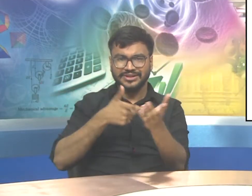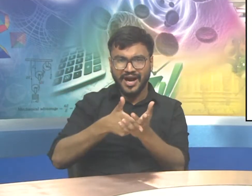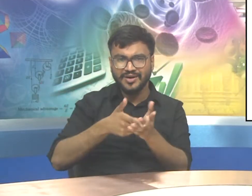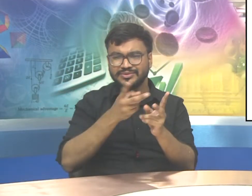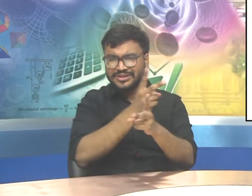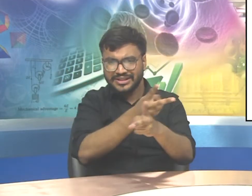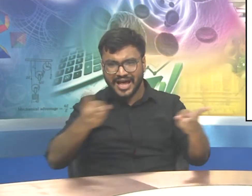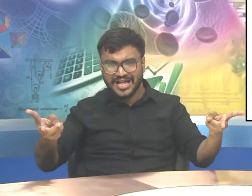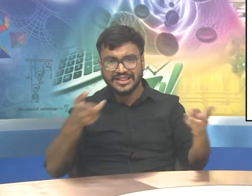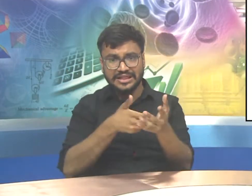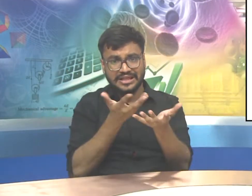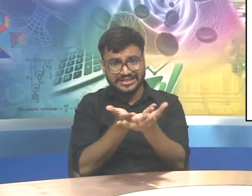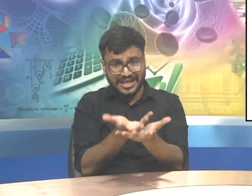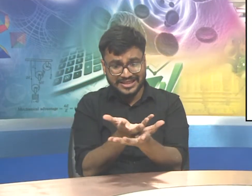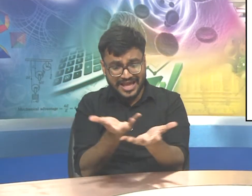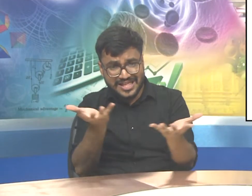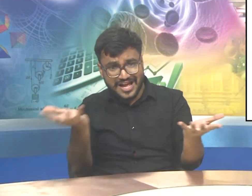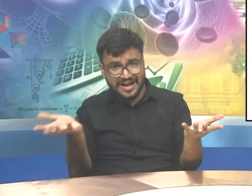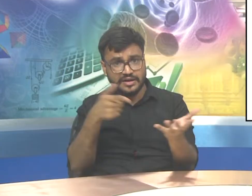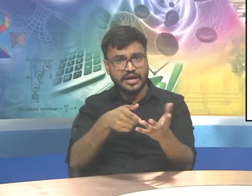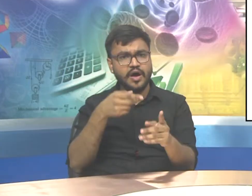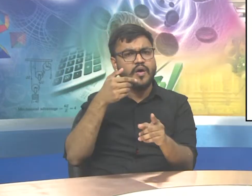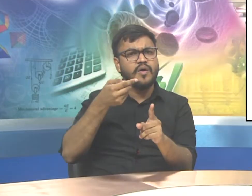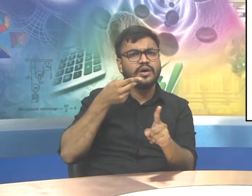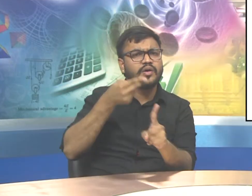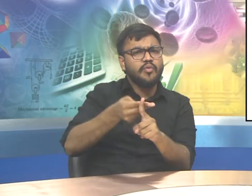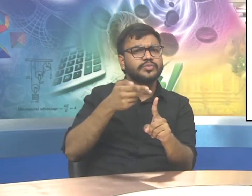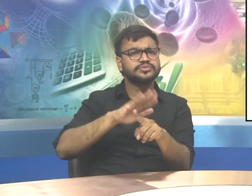These are the three stages they follow